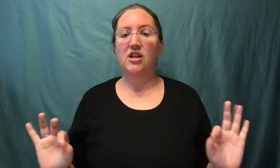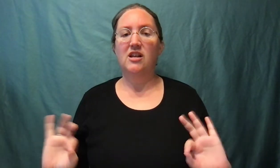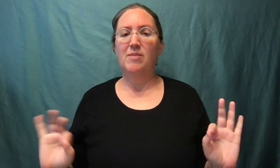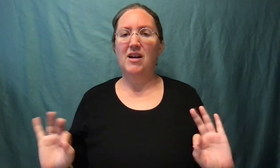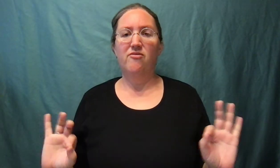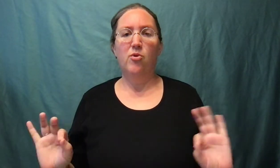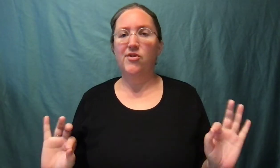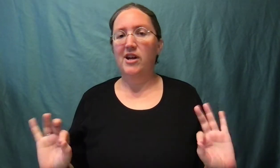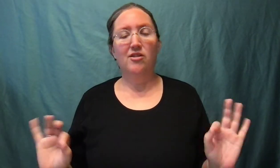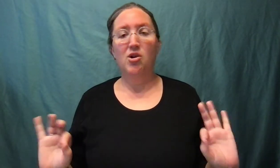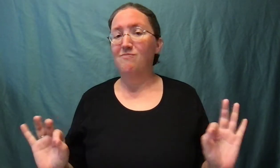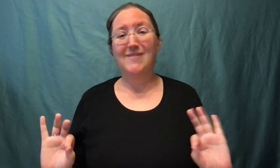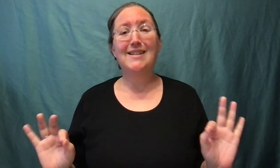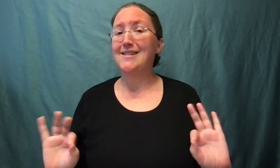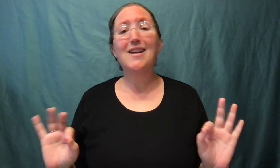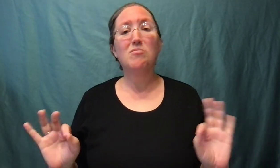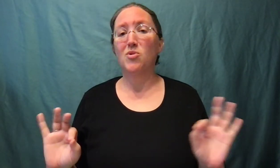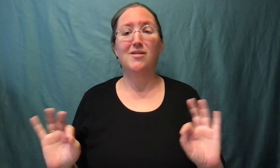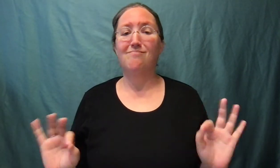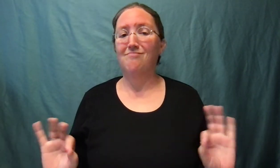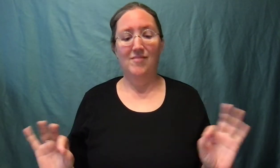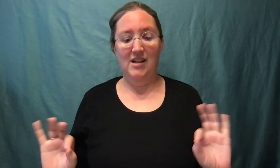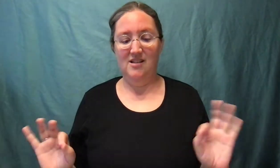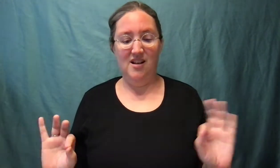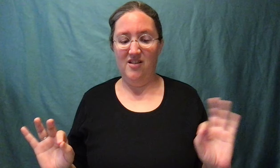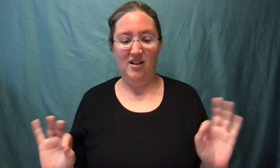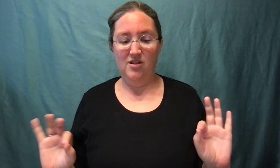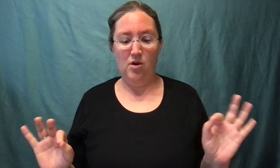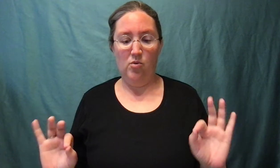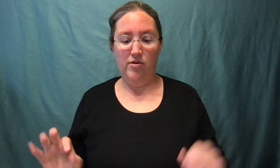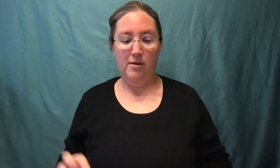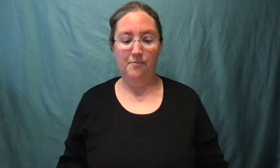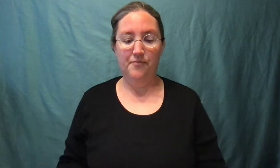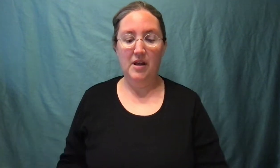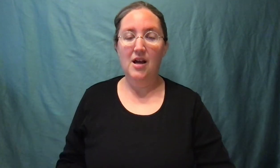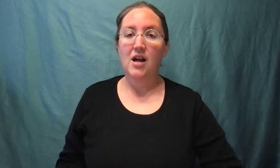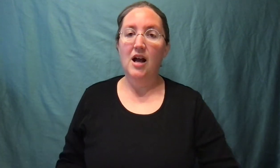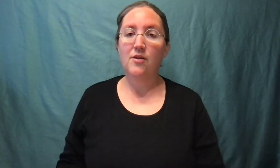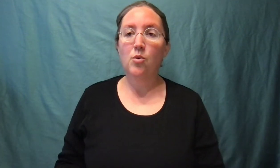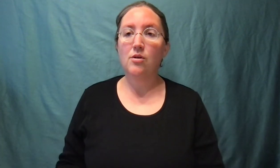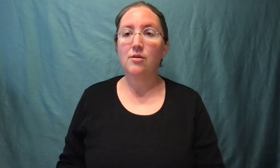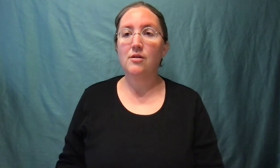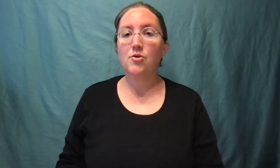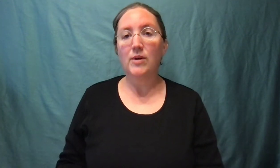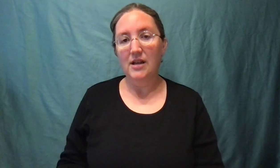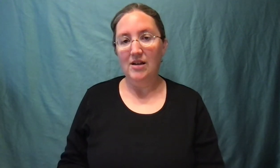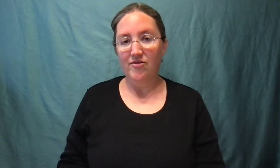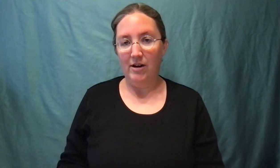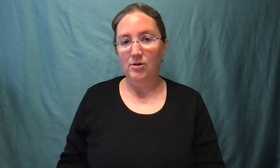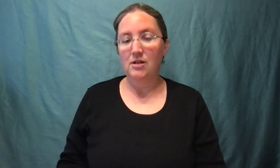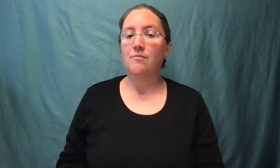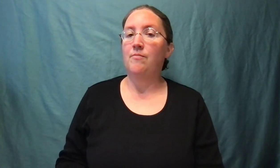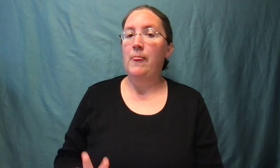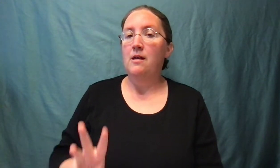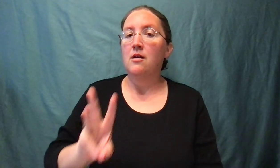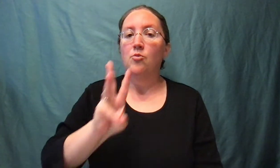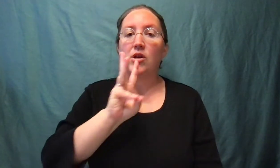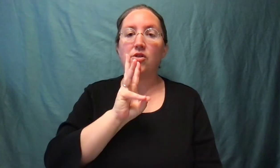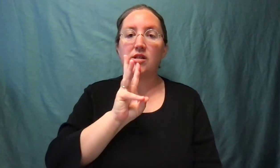it back and forth down low. It's not important. It's nothing. It's not worth it. And the word drinking fountain, we know the sign